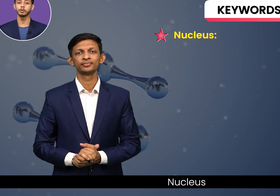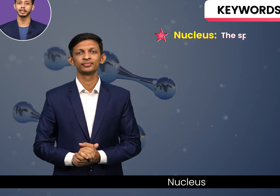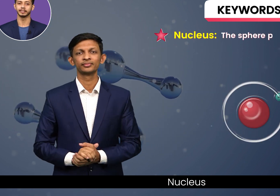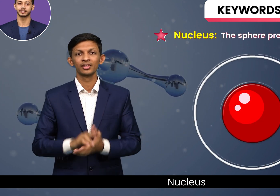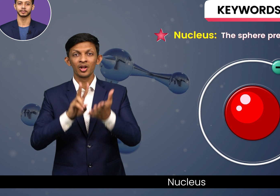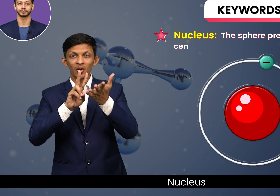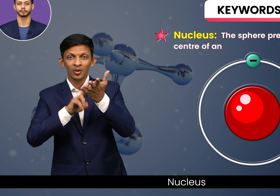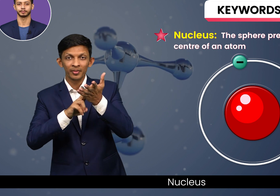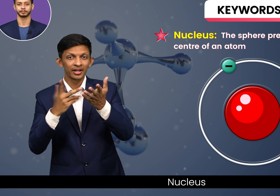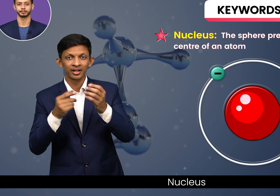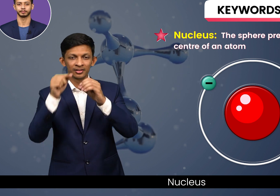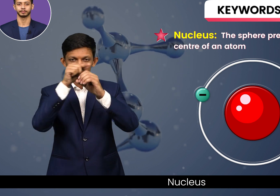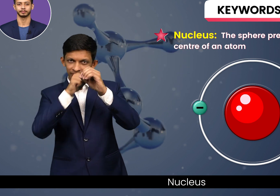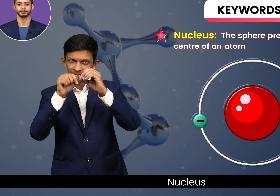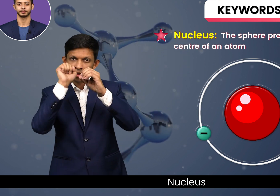Nucleus,